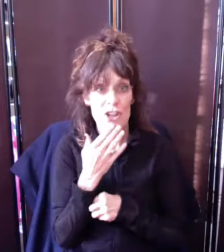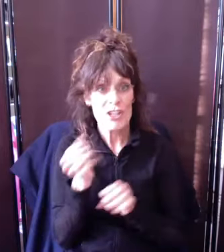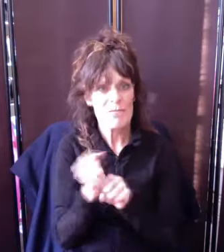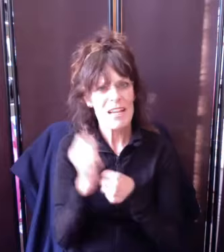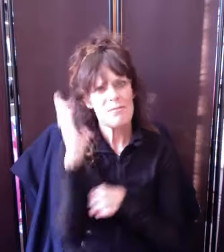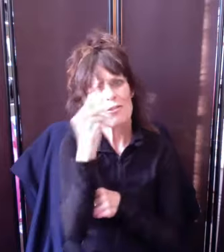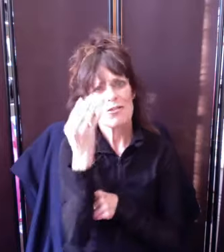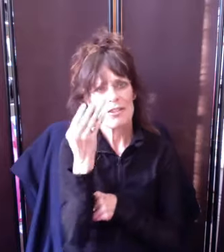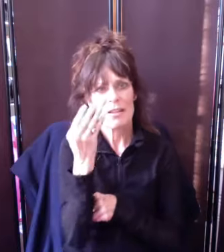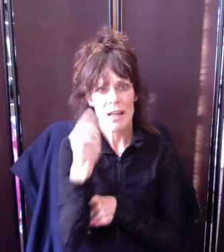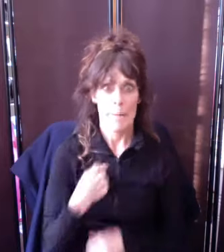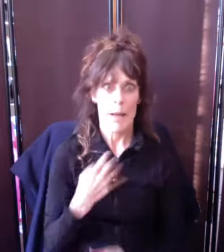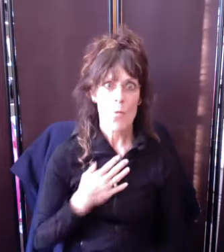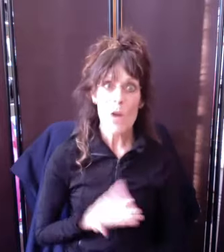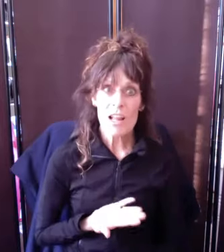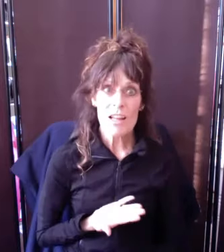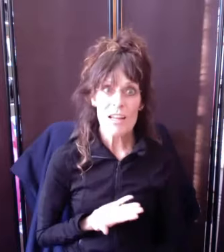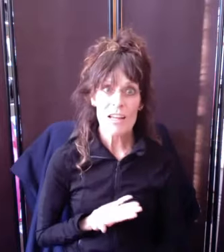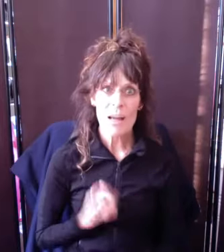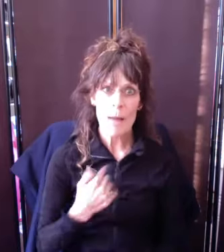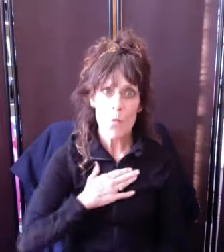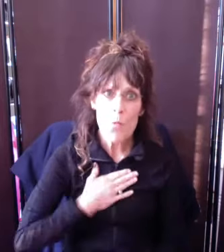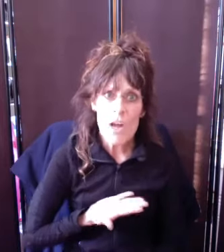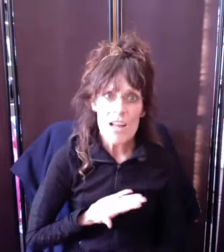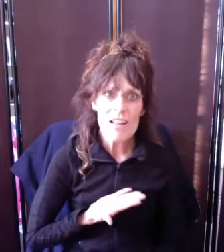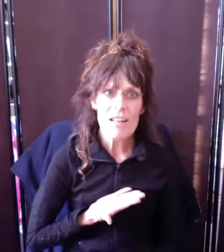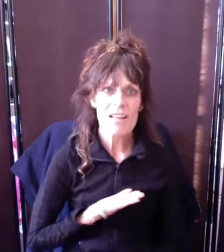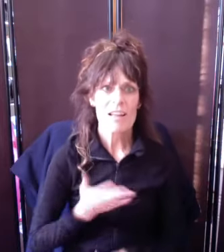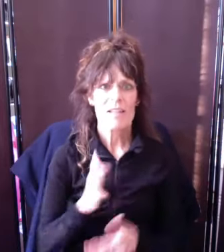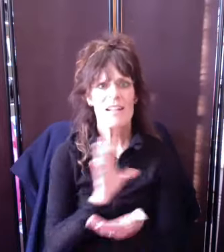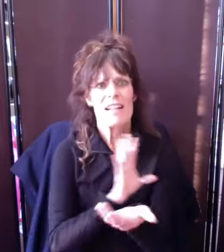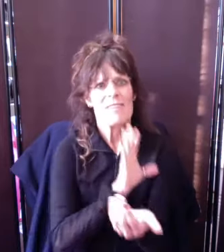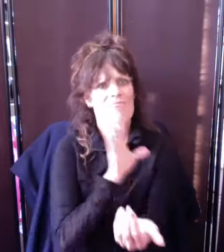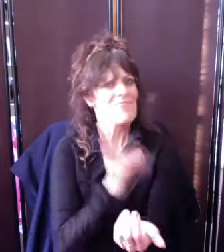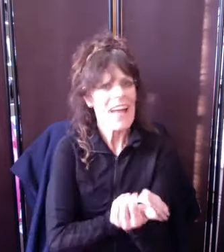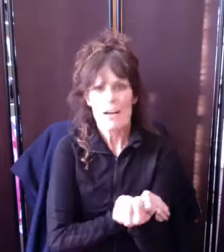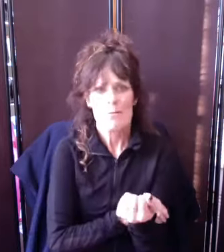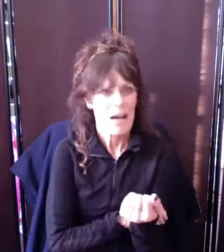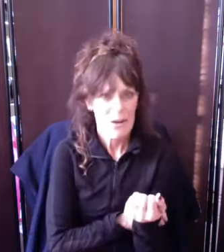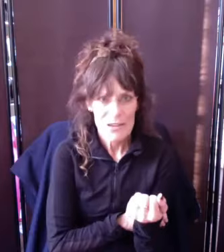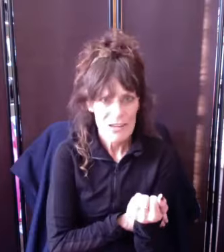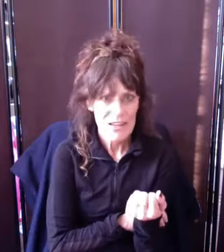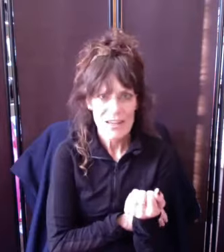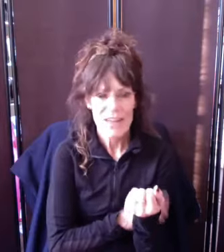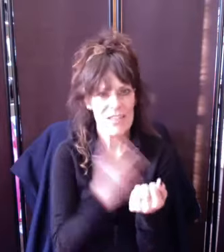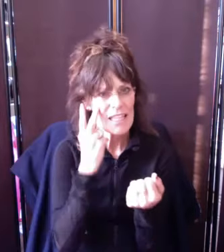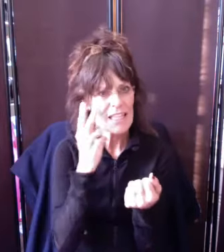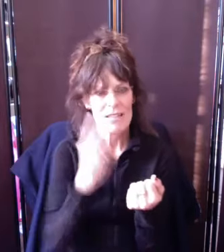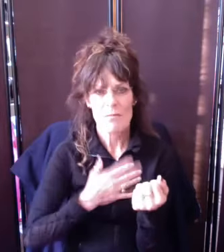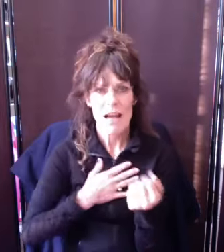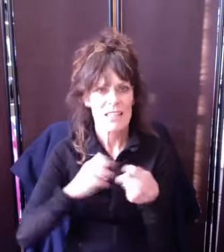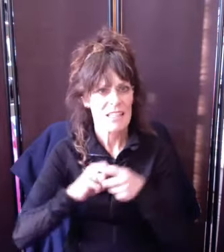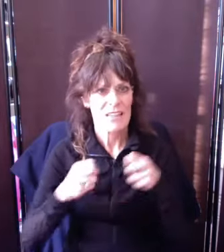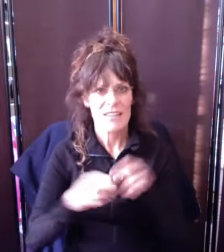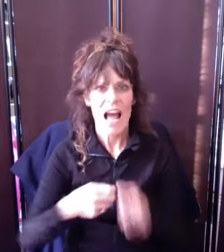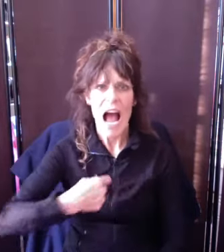I willing to do that? See, lack of power is my dilemma. That's what I've seen over and over again. I'm the girl who wants to wrest